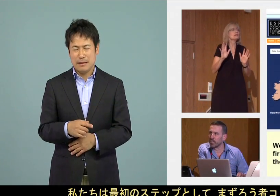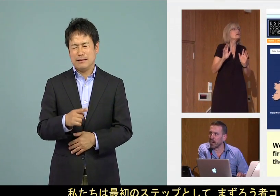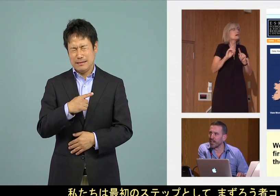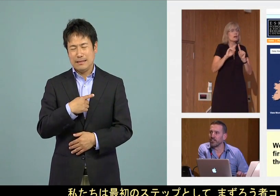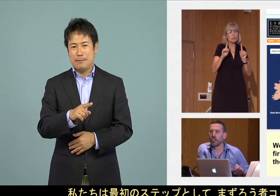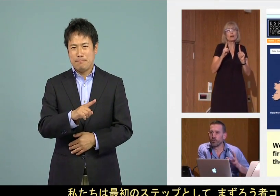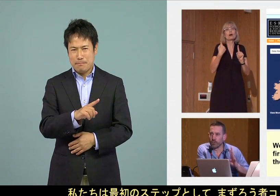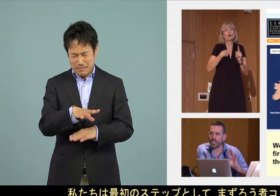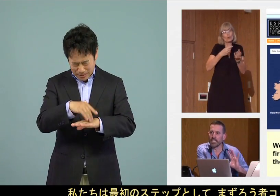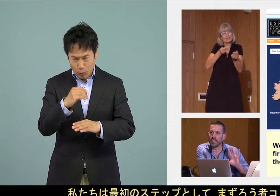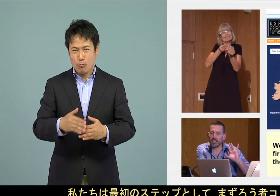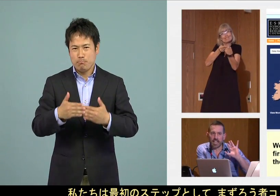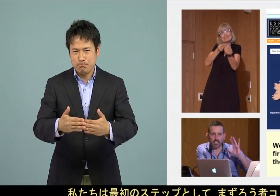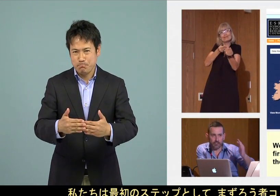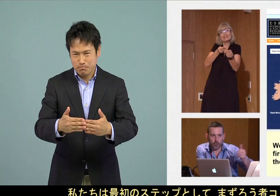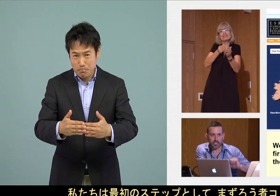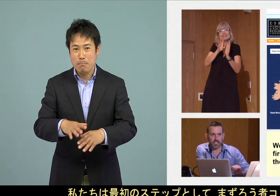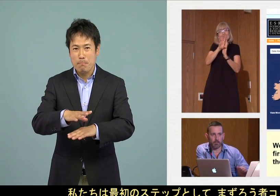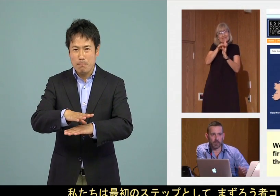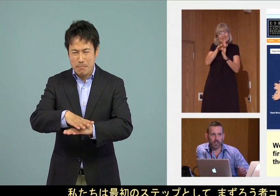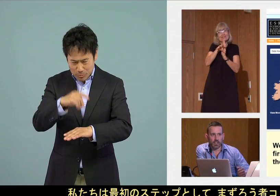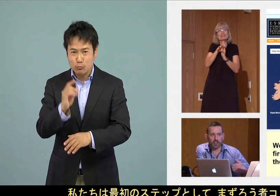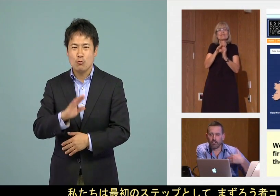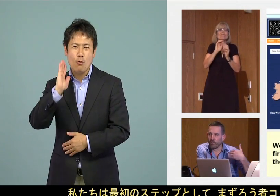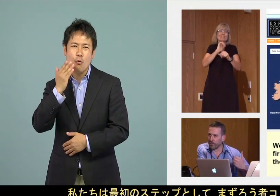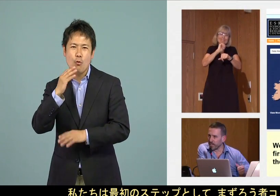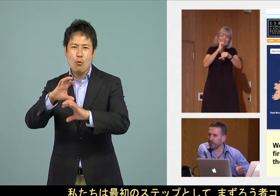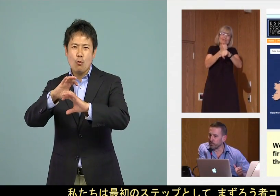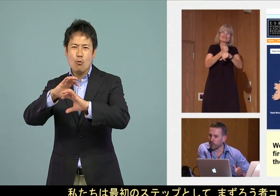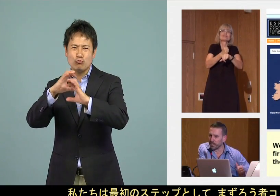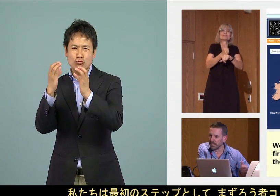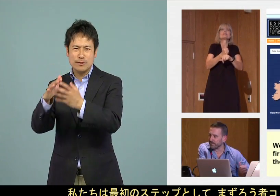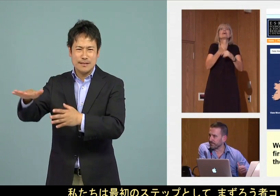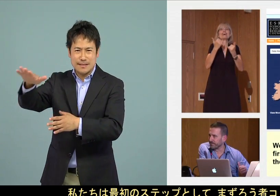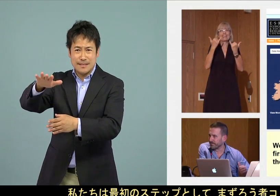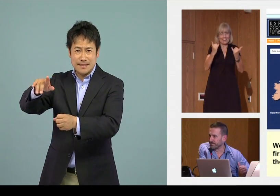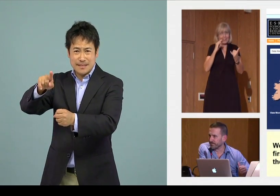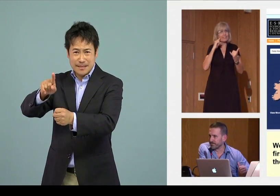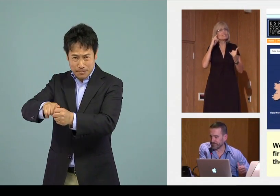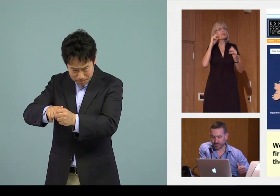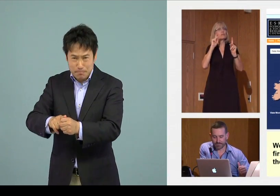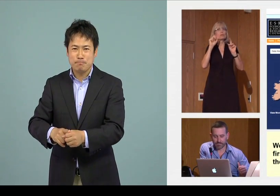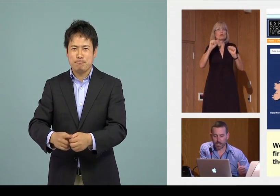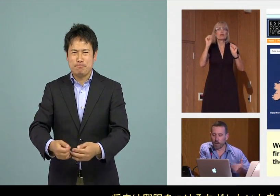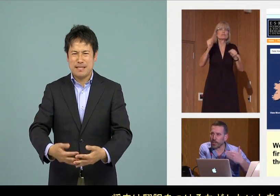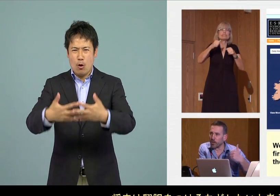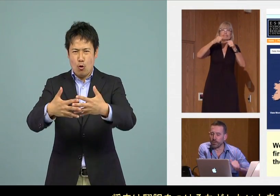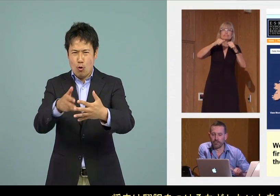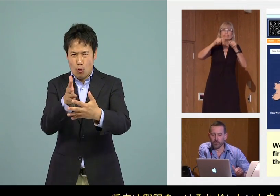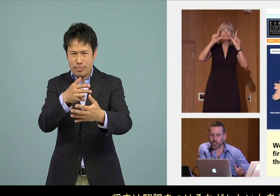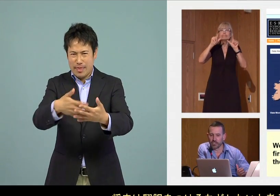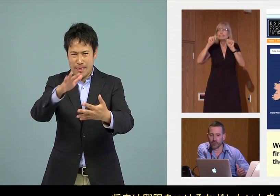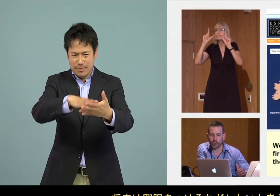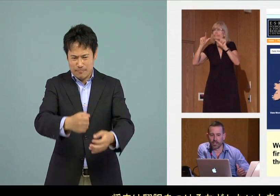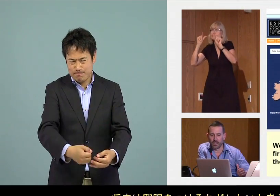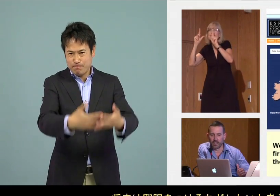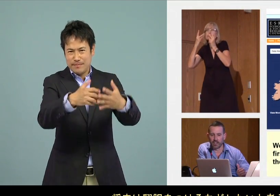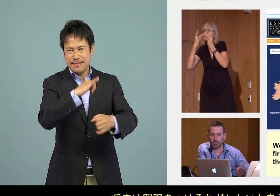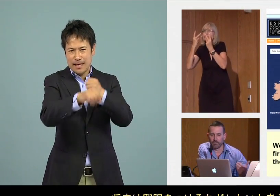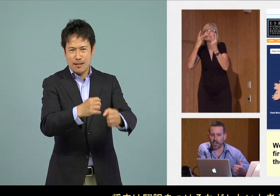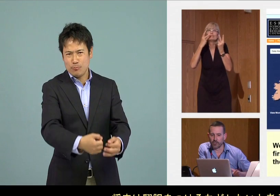data online really as a first step for the deaf community. But we hope in future